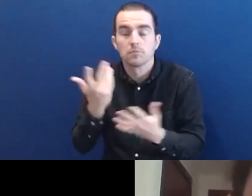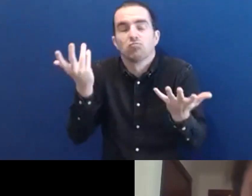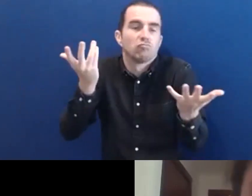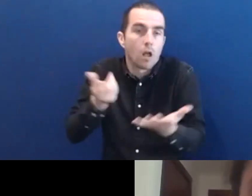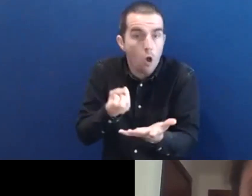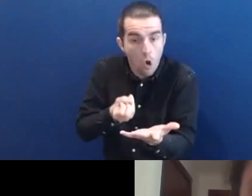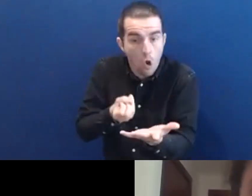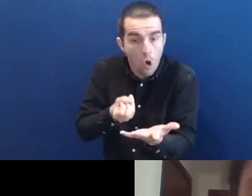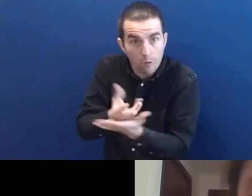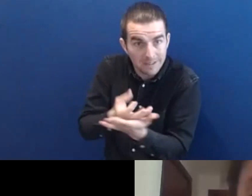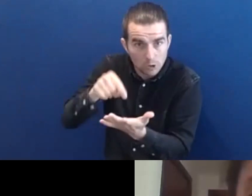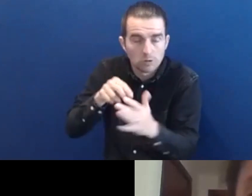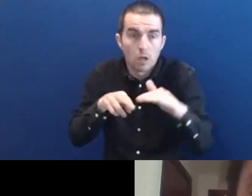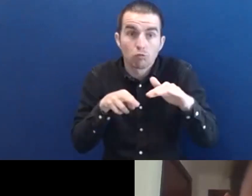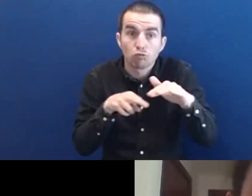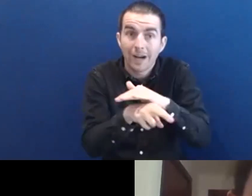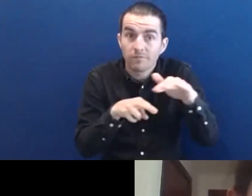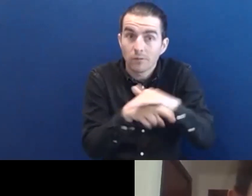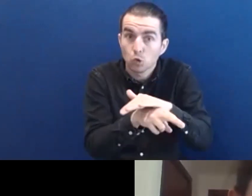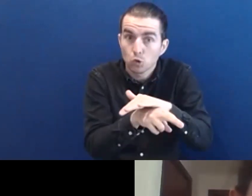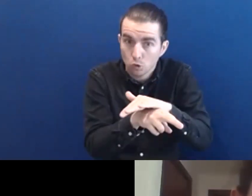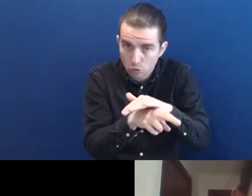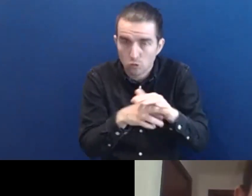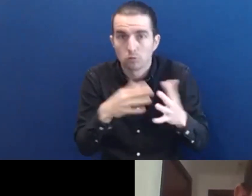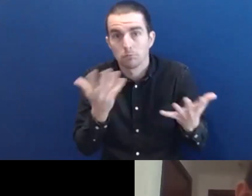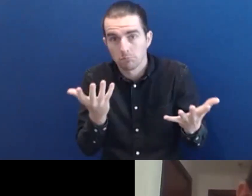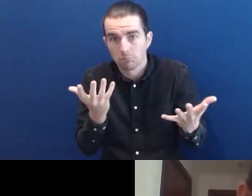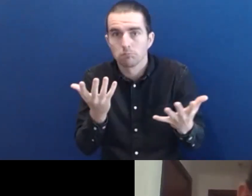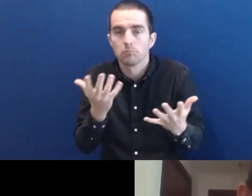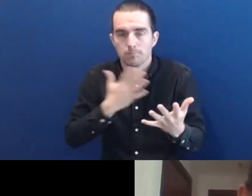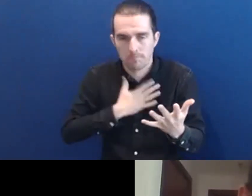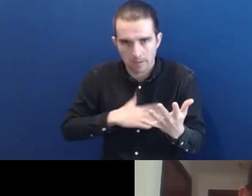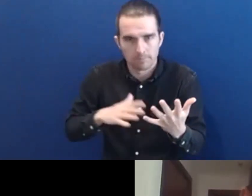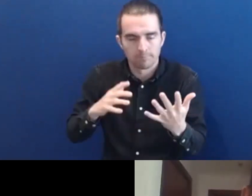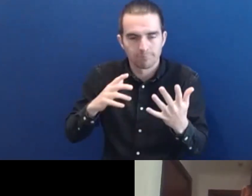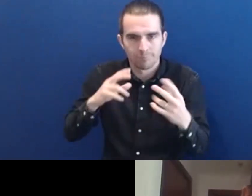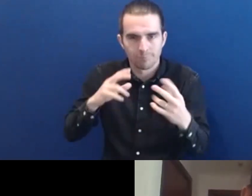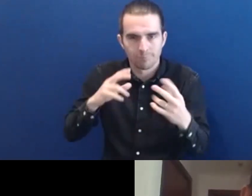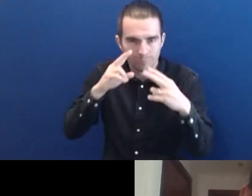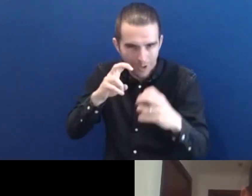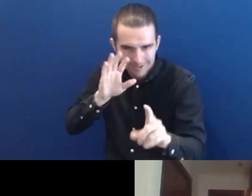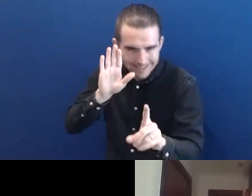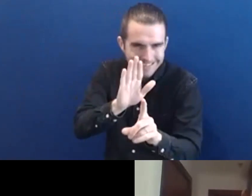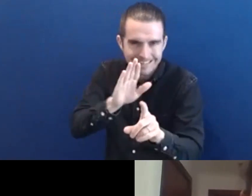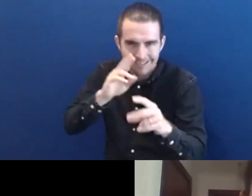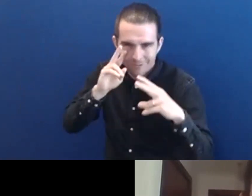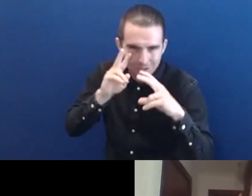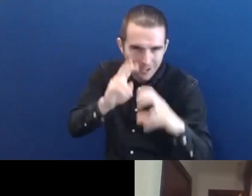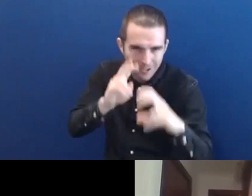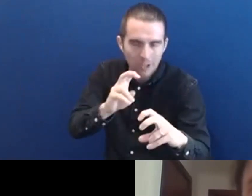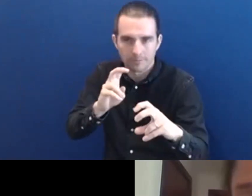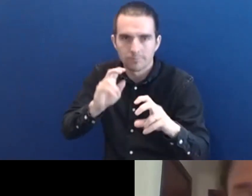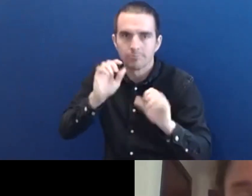with organizations working directly with refugees and with refugees themselves to produce